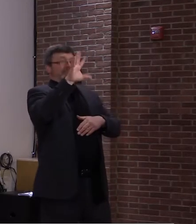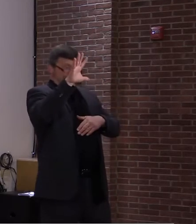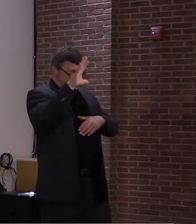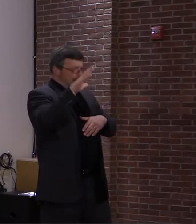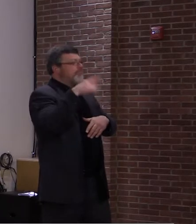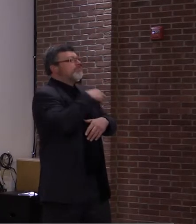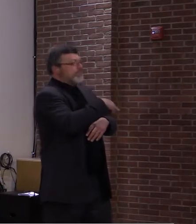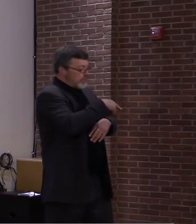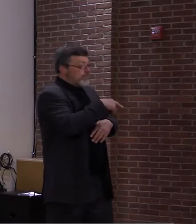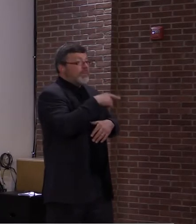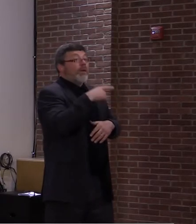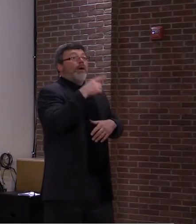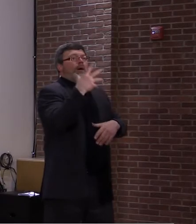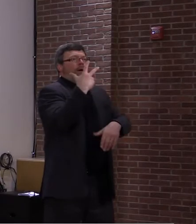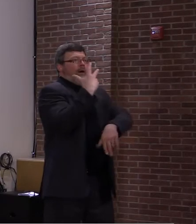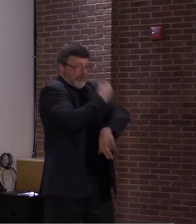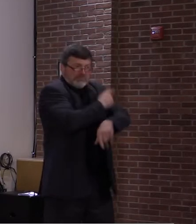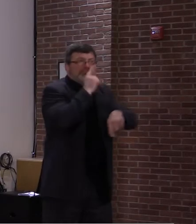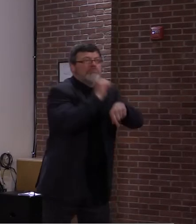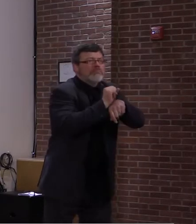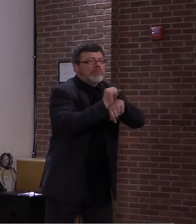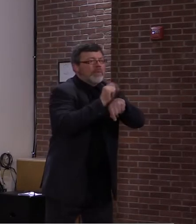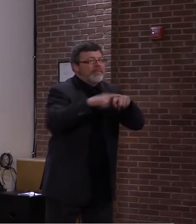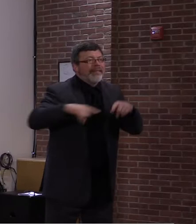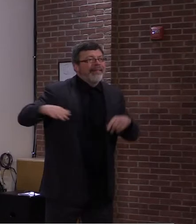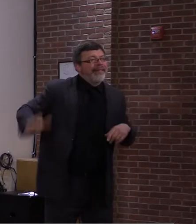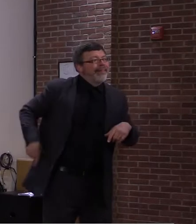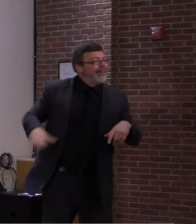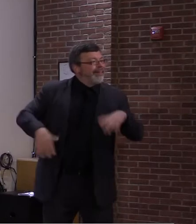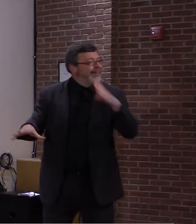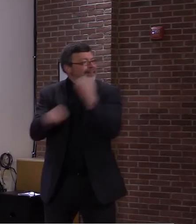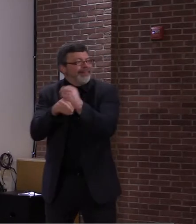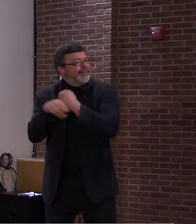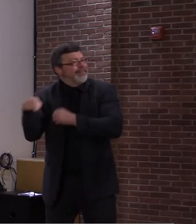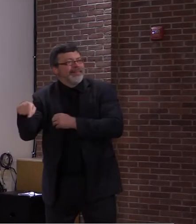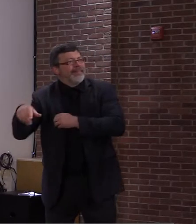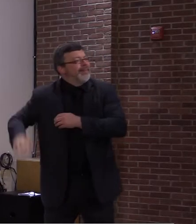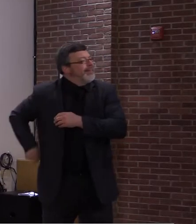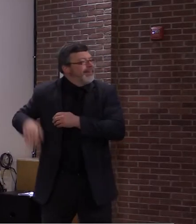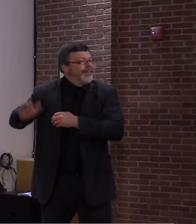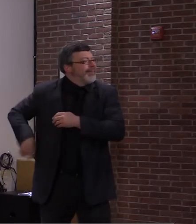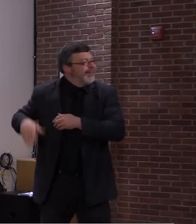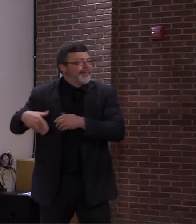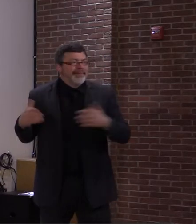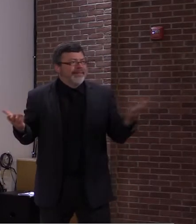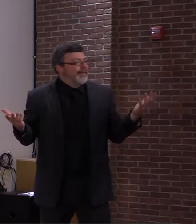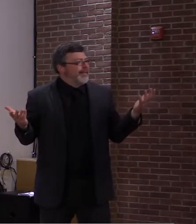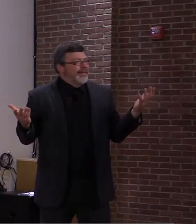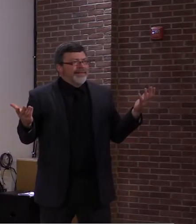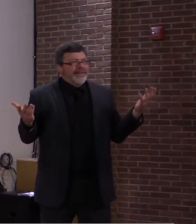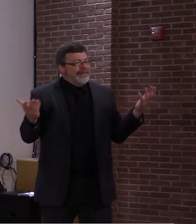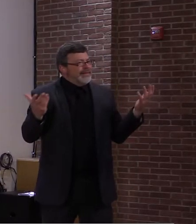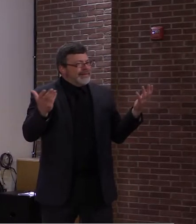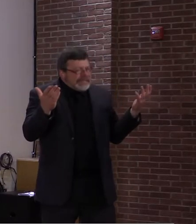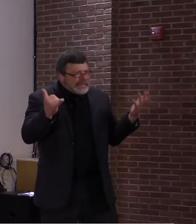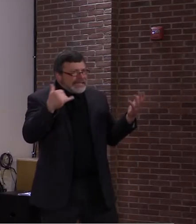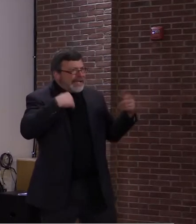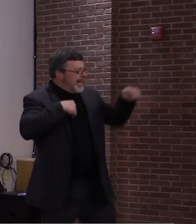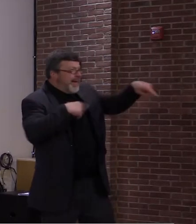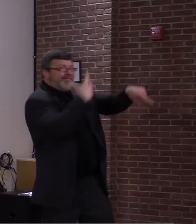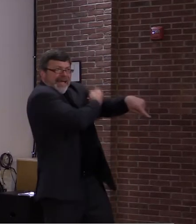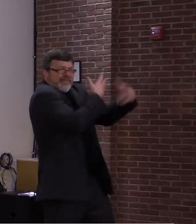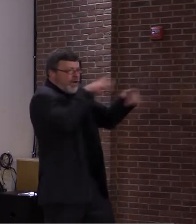of COVID-related illness were over 65 and were vaccinated,